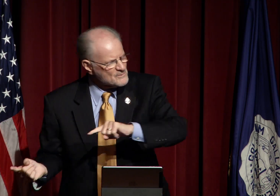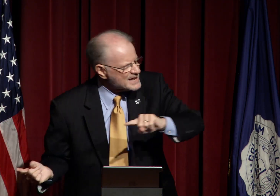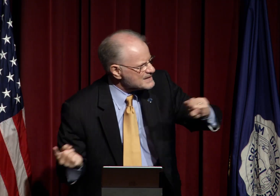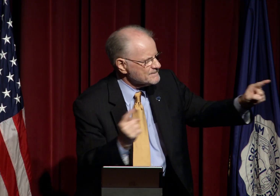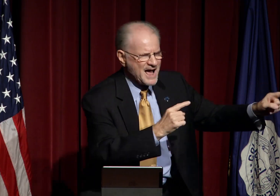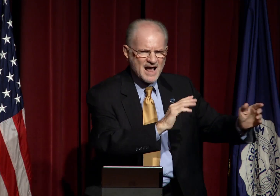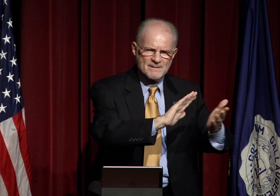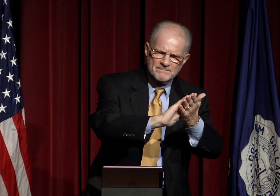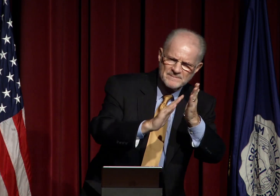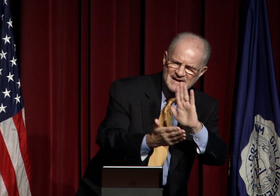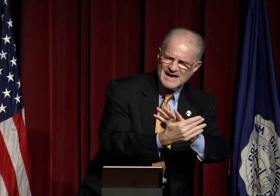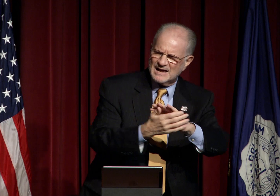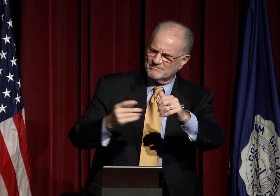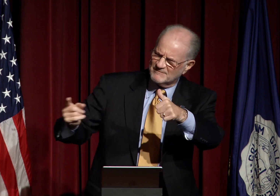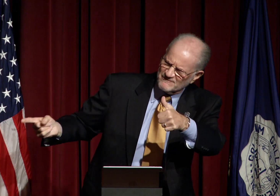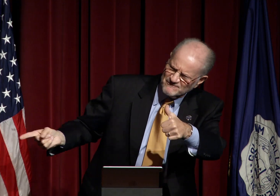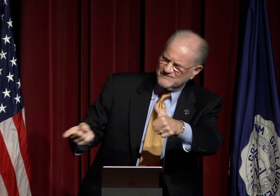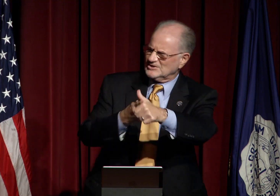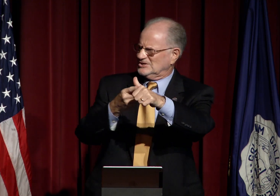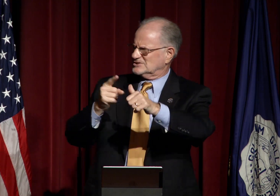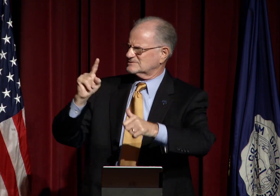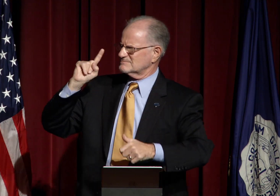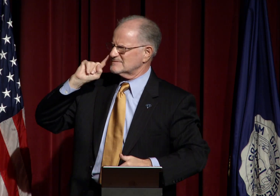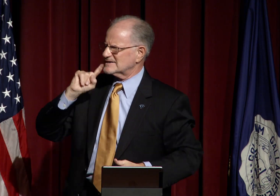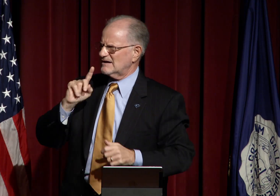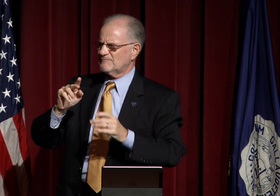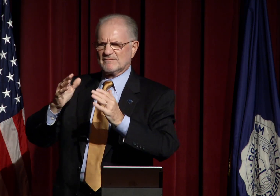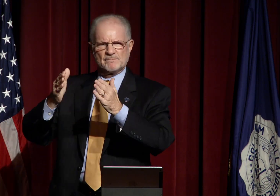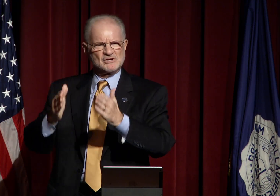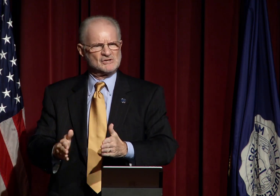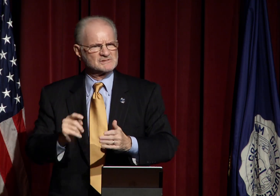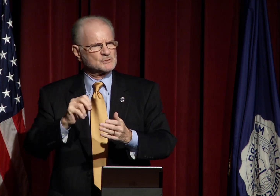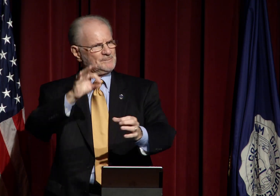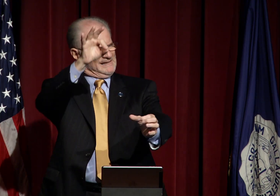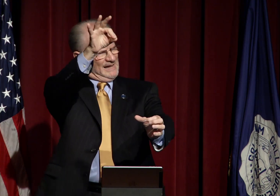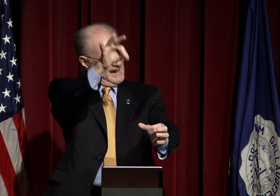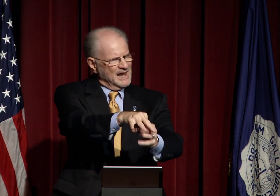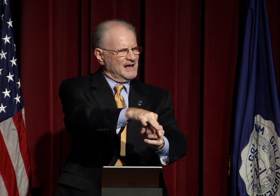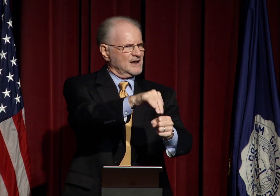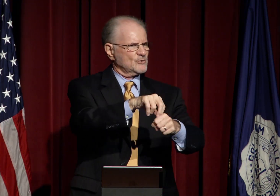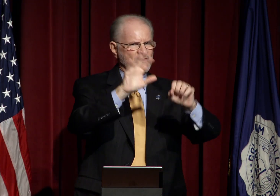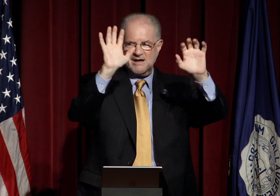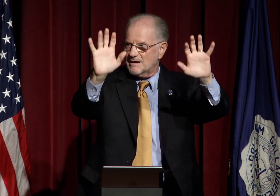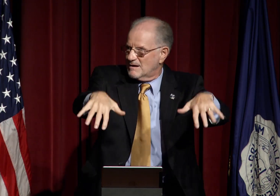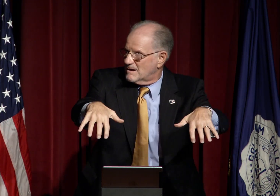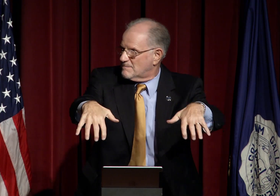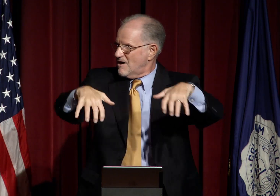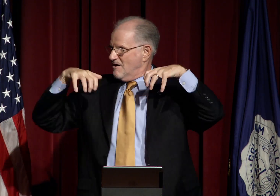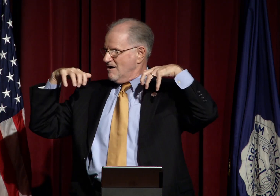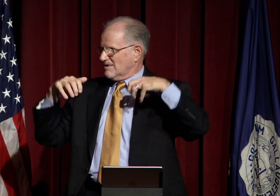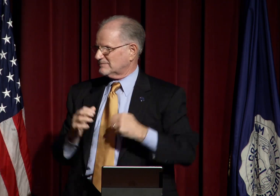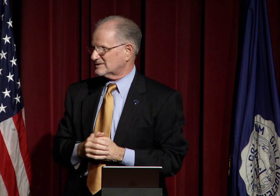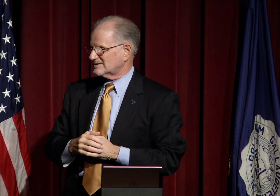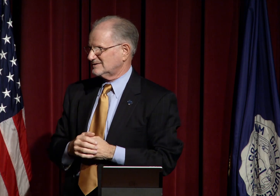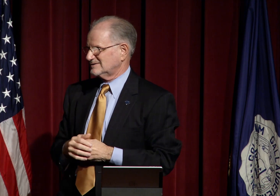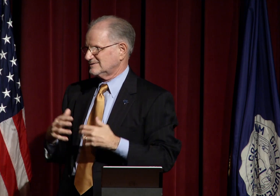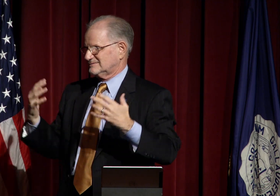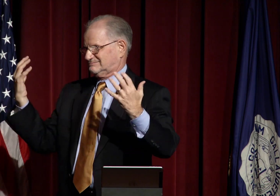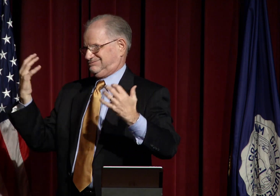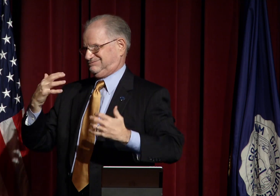Gallaudet, went back to her home country and became the first deaf person to be elected as a member